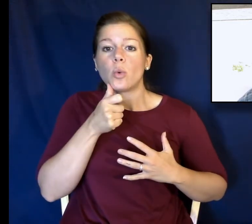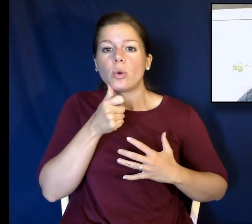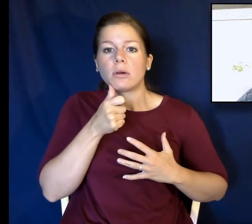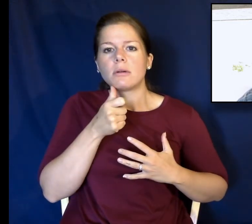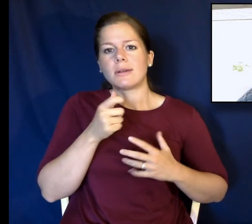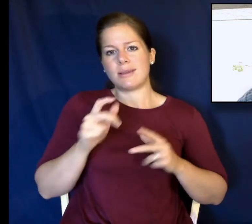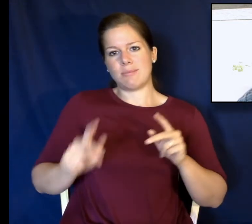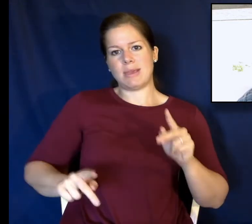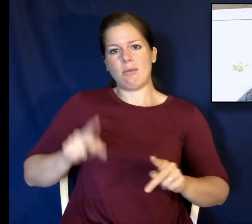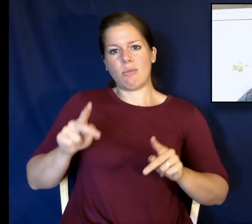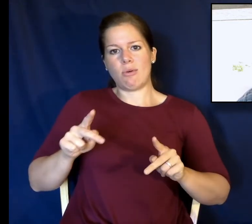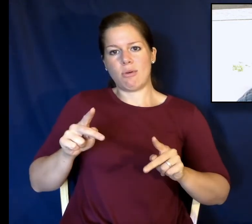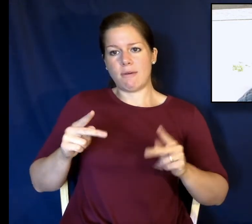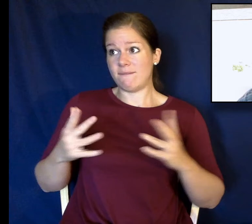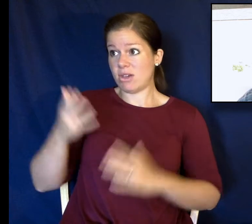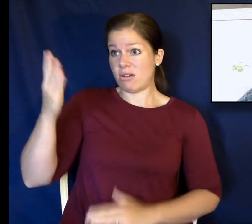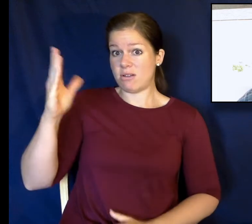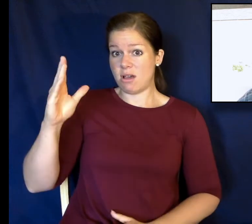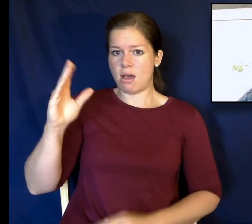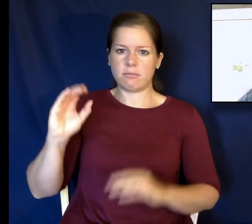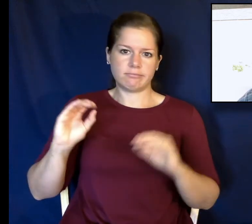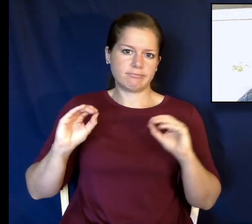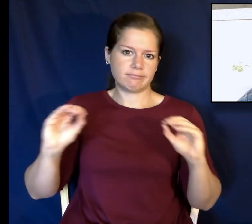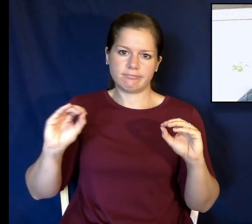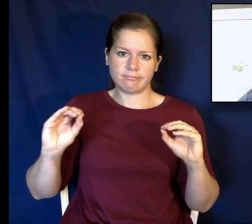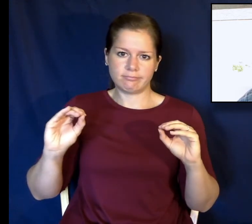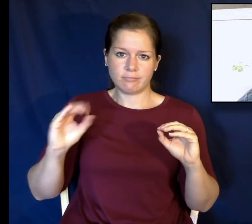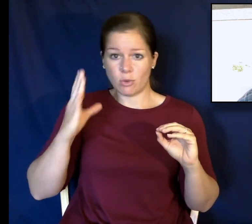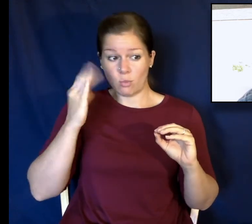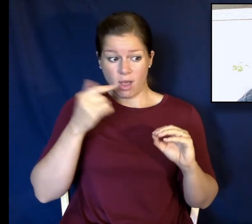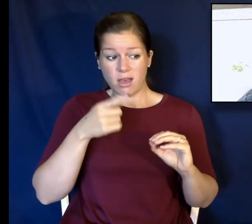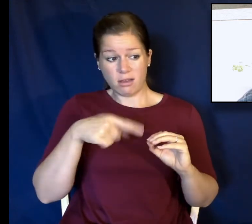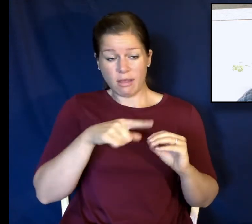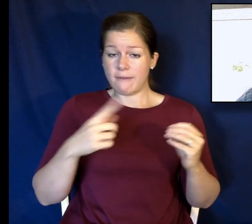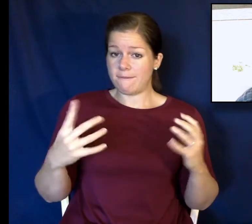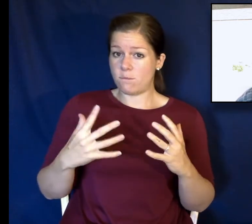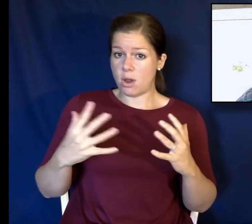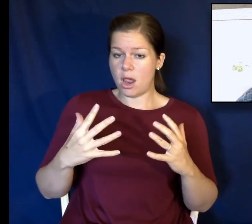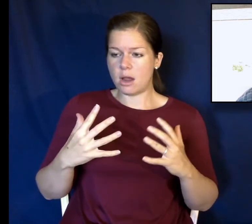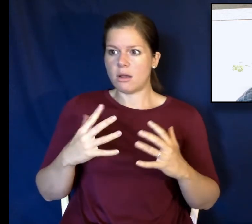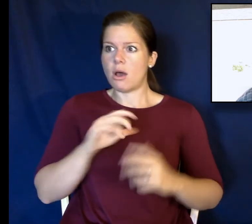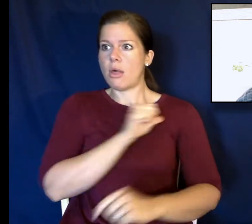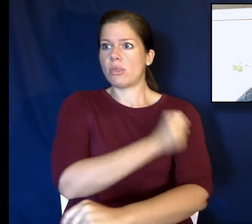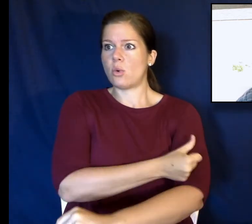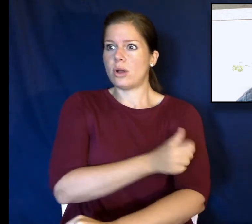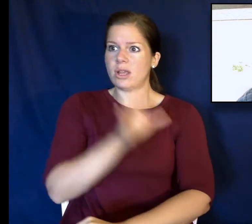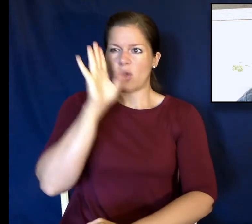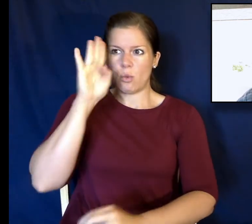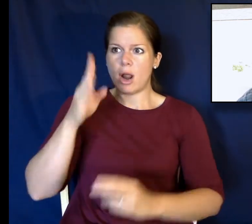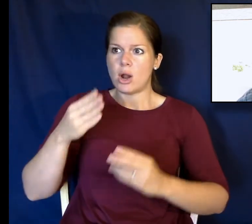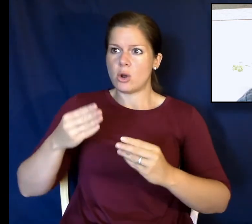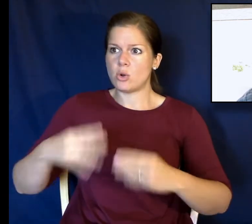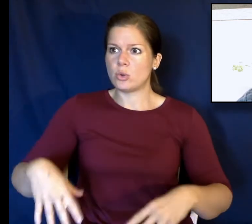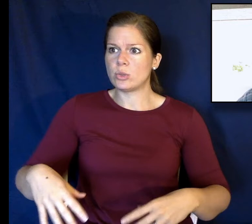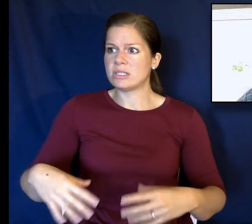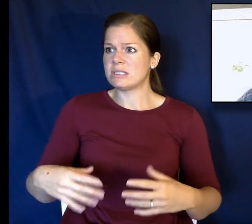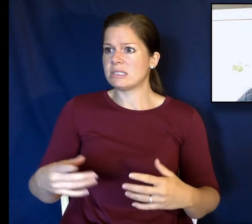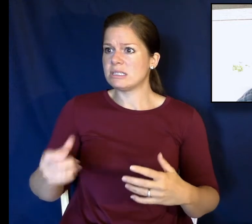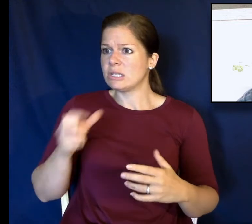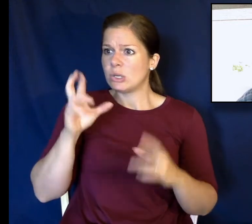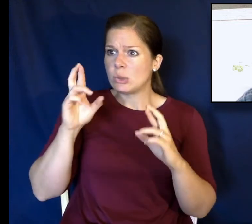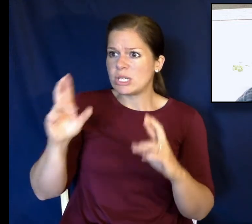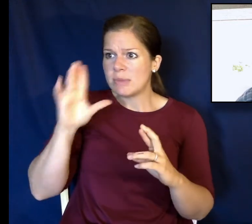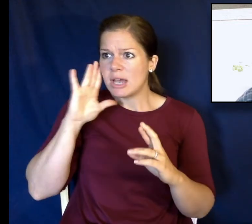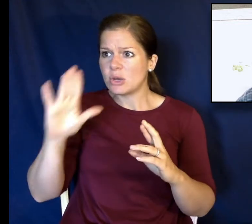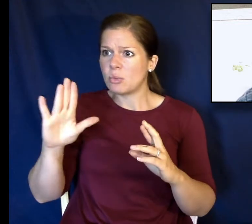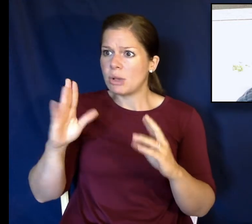God at this point. And their fear of people, their fear of losing their own authority really was what was driving